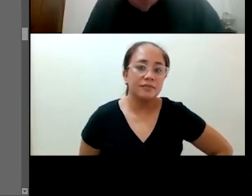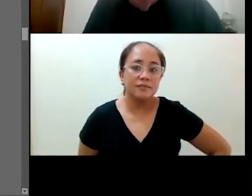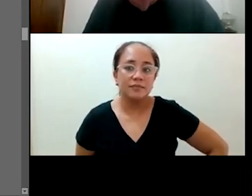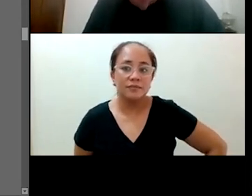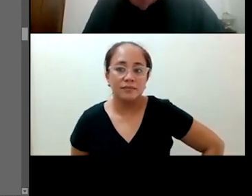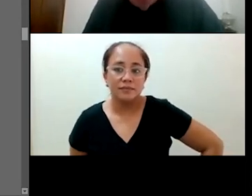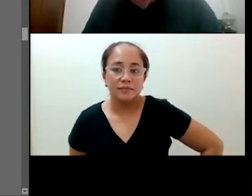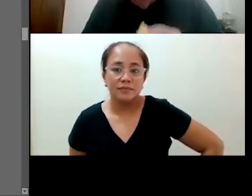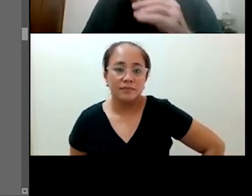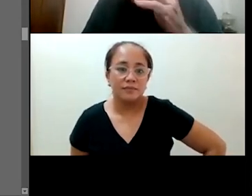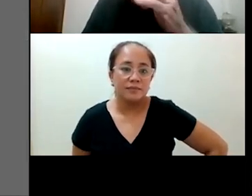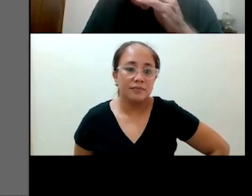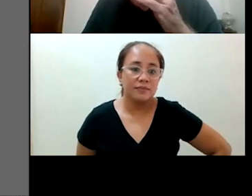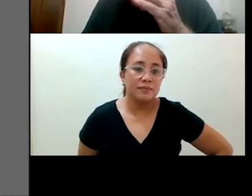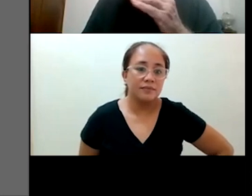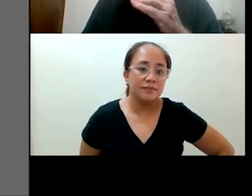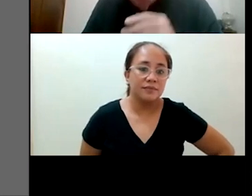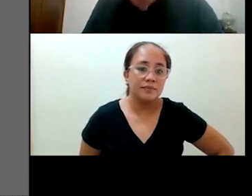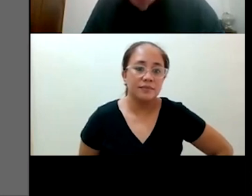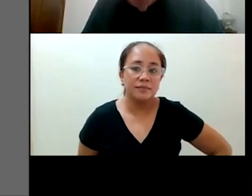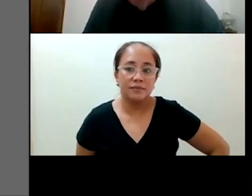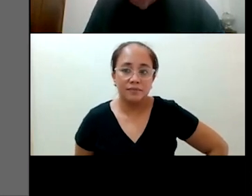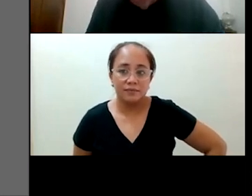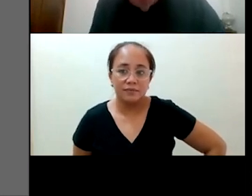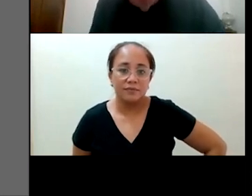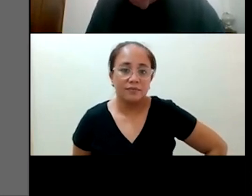mango, eat Okay. watermelon,